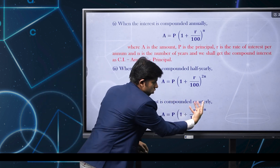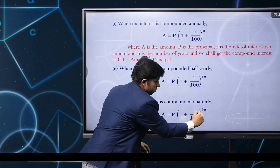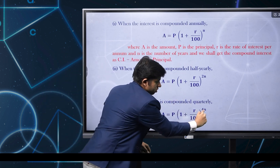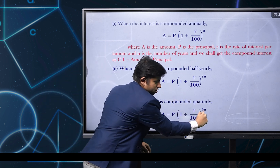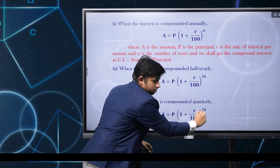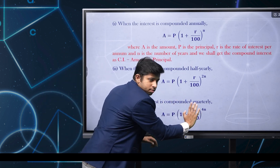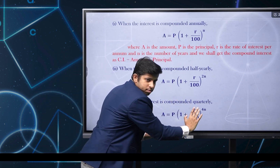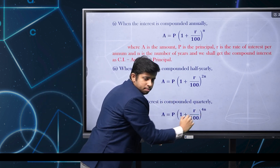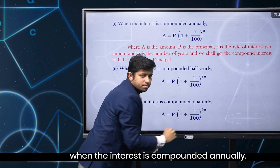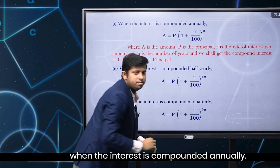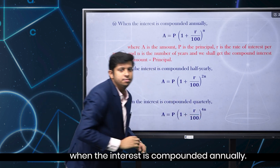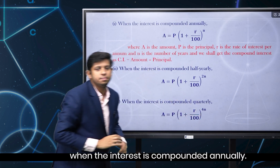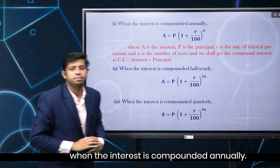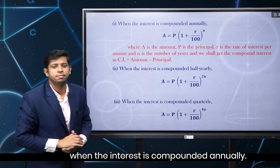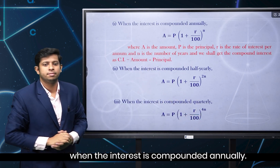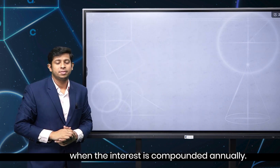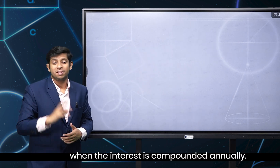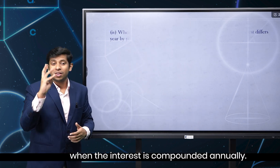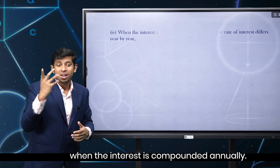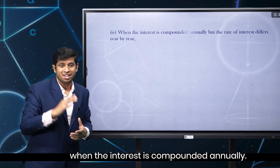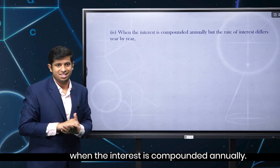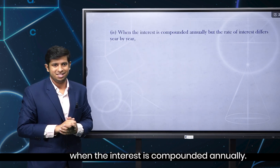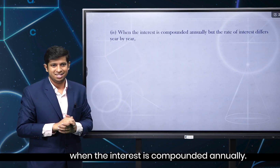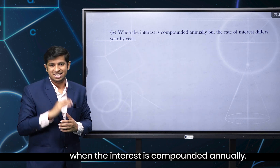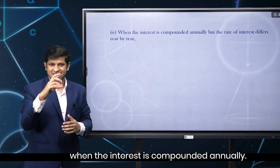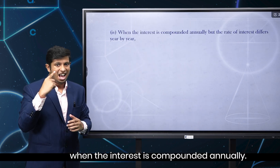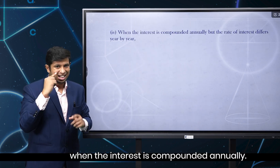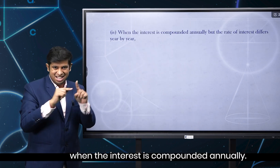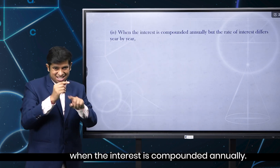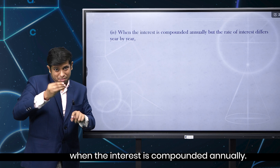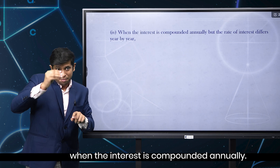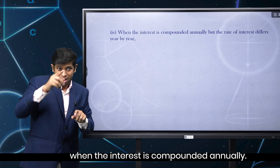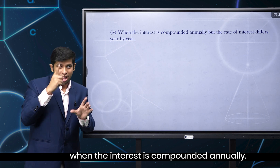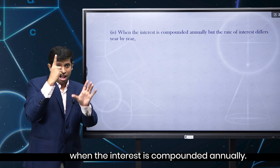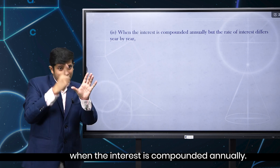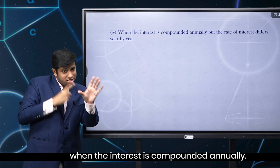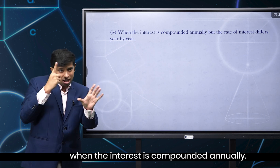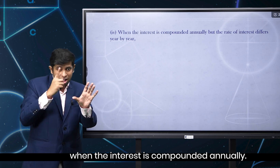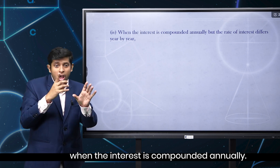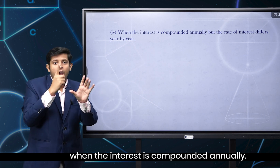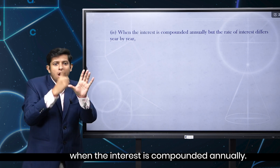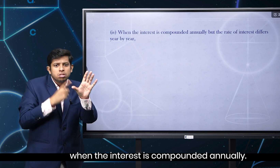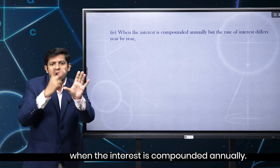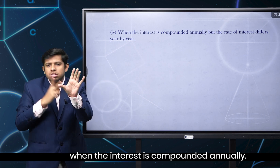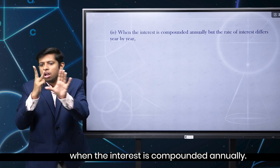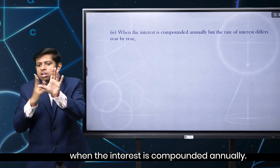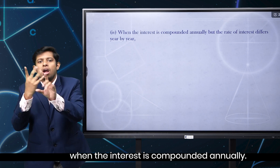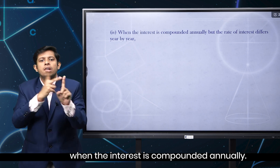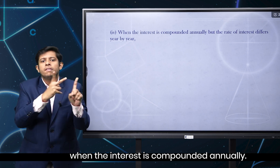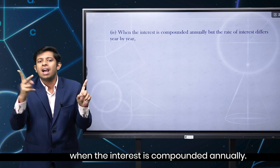When the interest is compounded annually, but the rate of interest differs year by year.